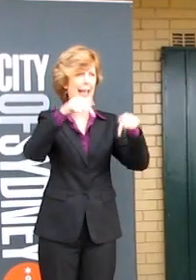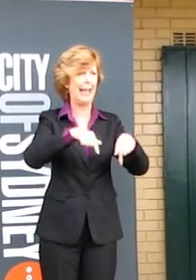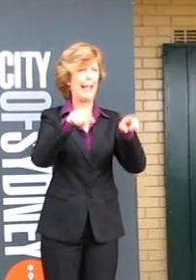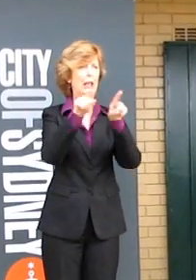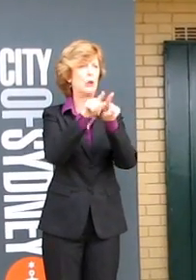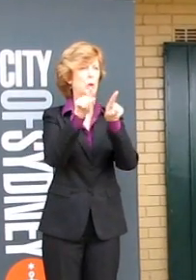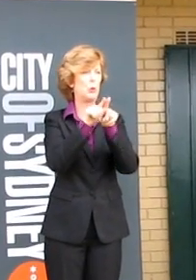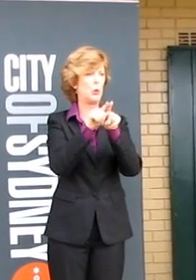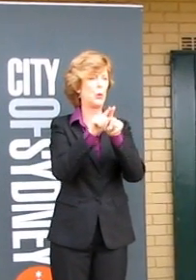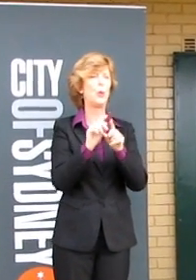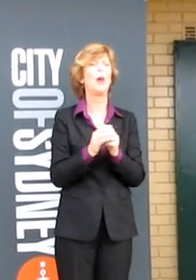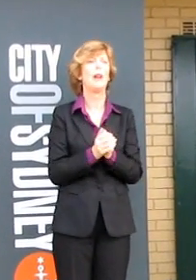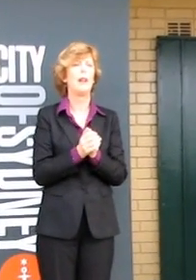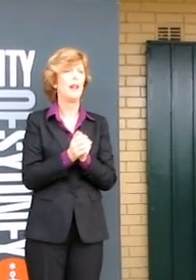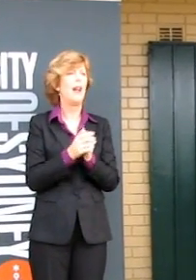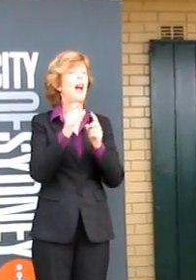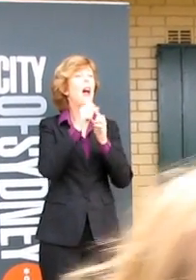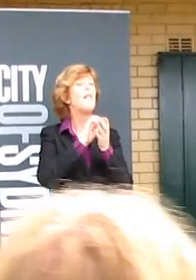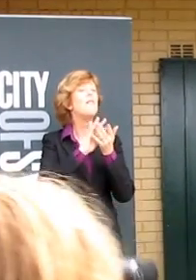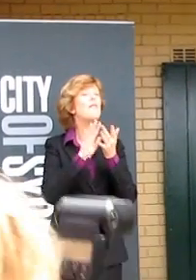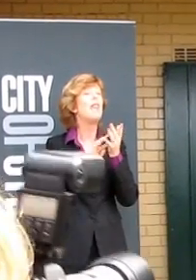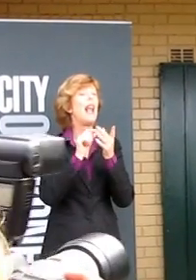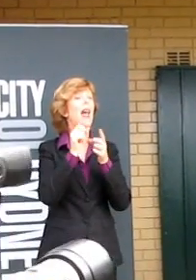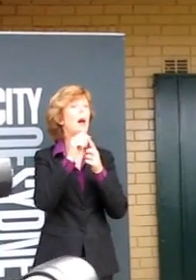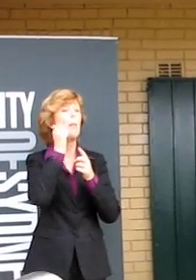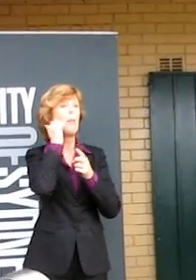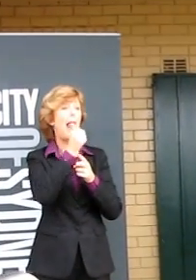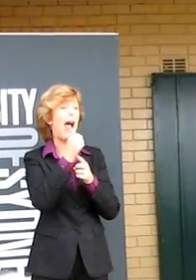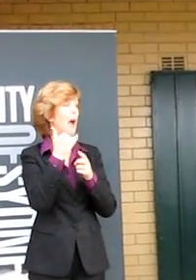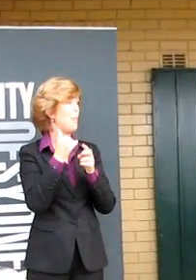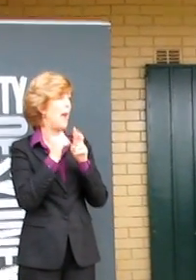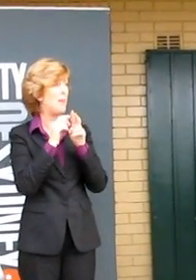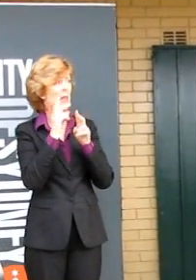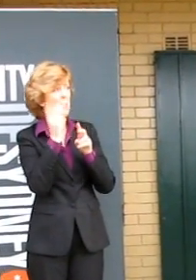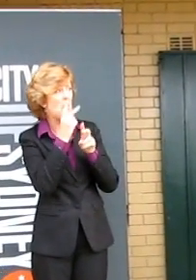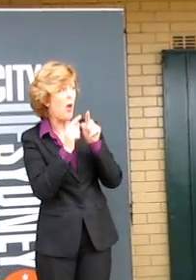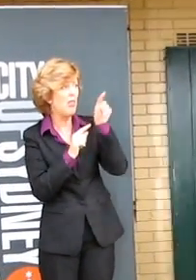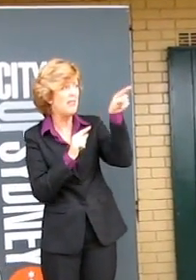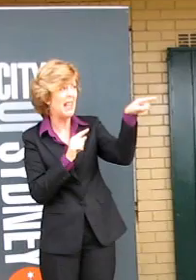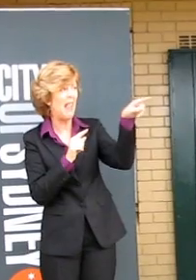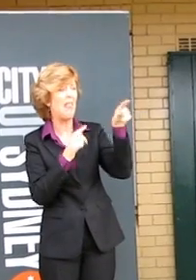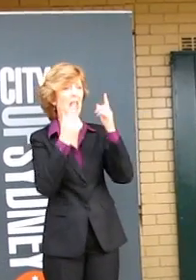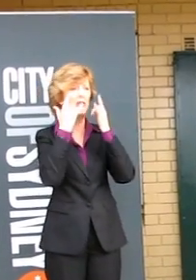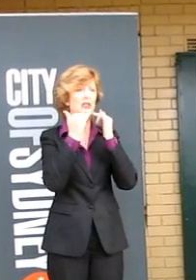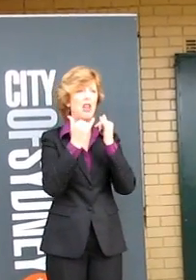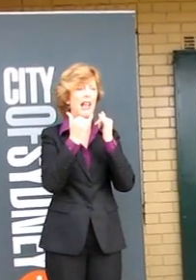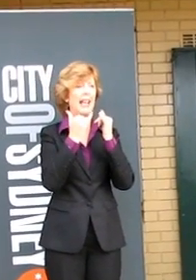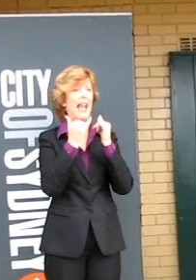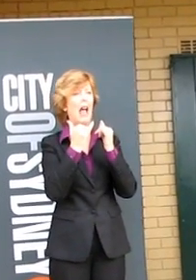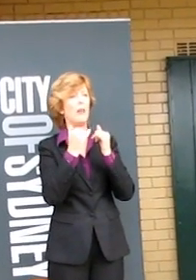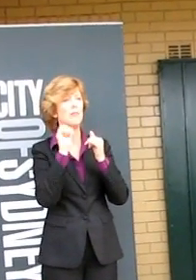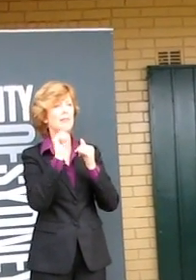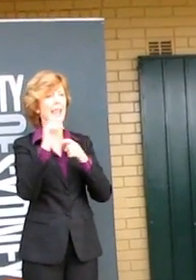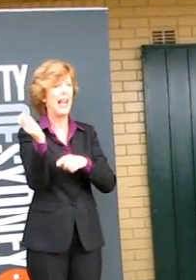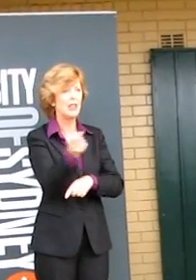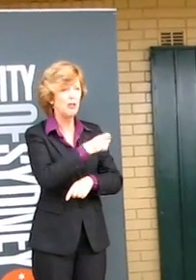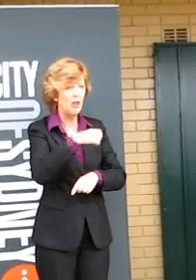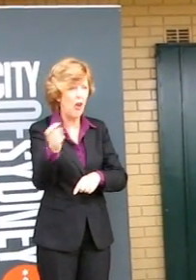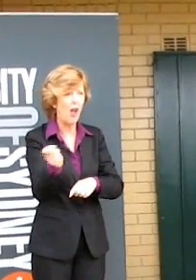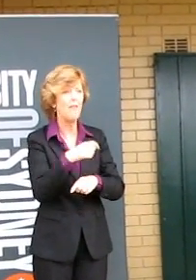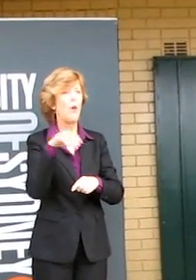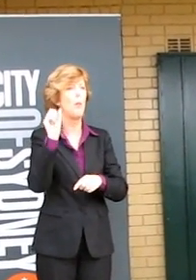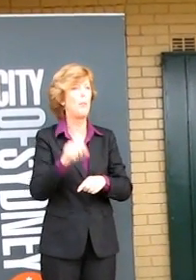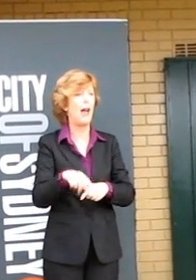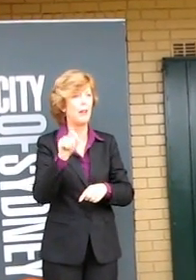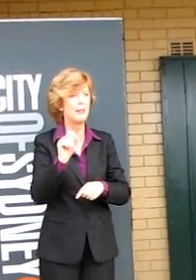McNally and Philip Black are also here. Probably down there checking out their serve or bouncing a ball on the basketball